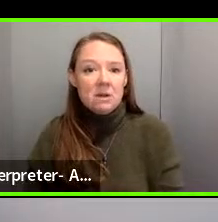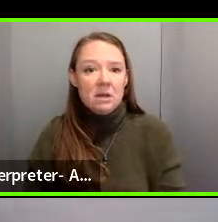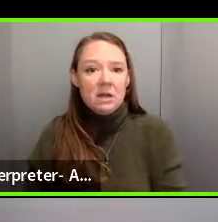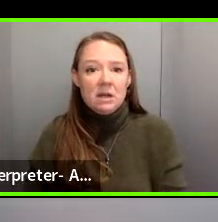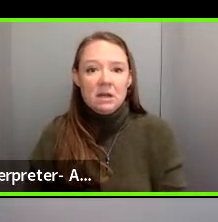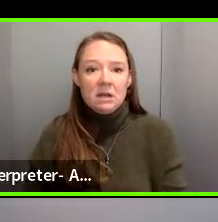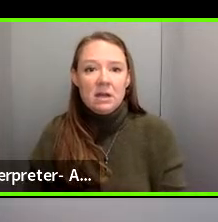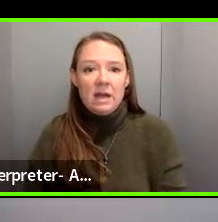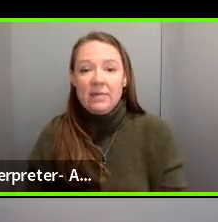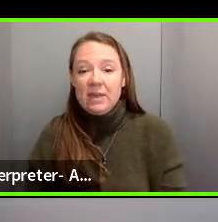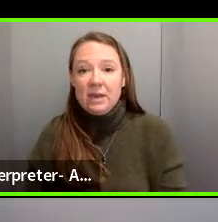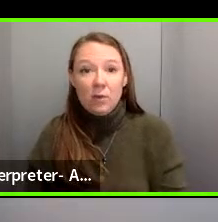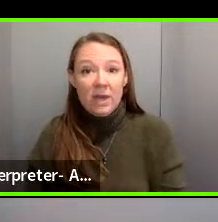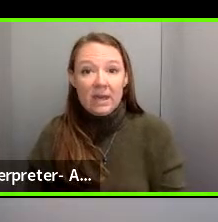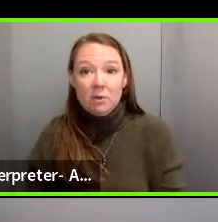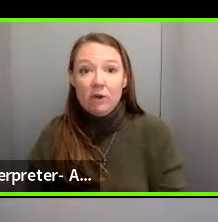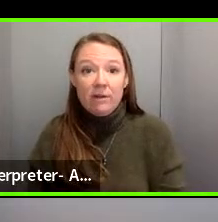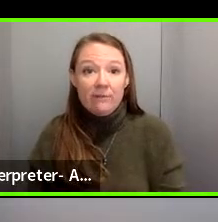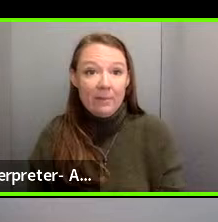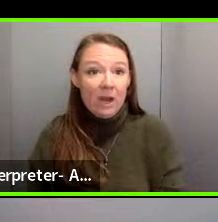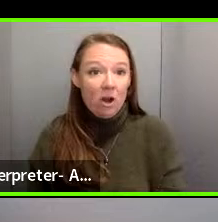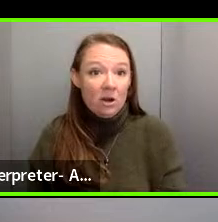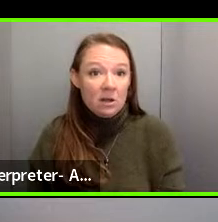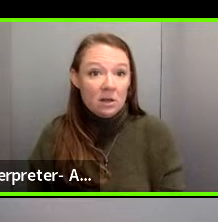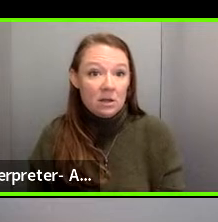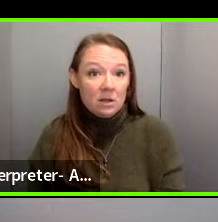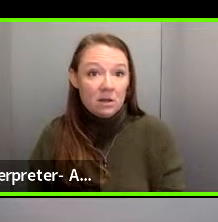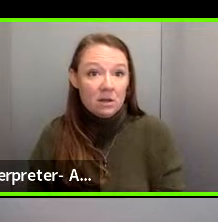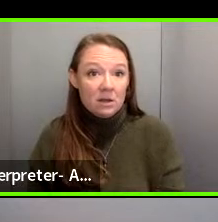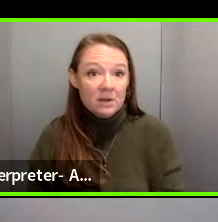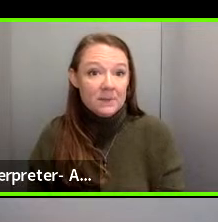And then we can move on from there.